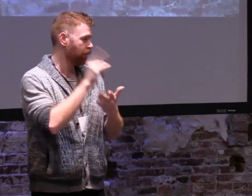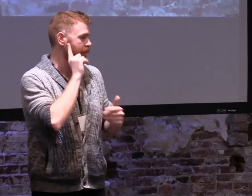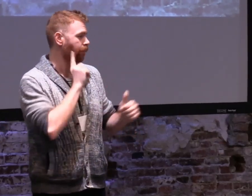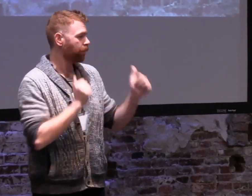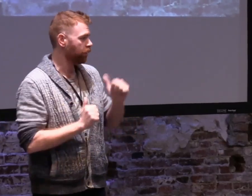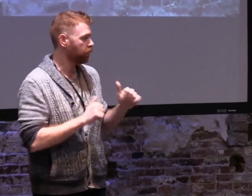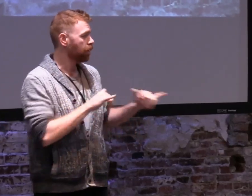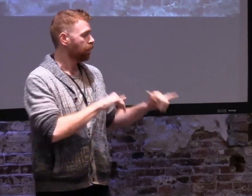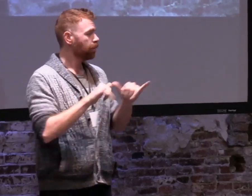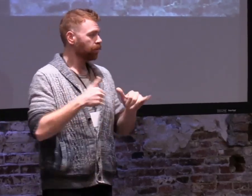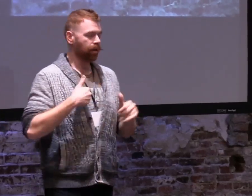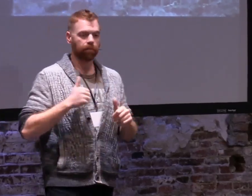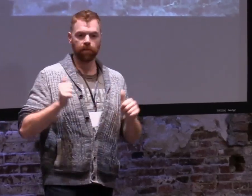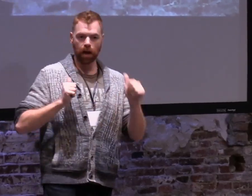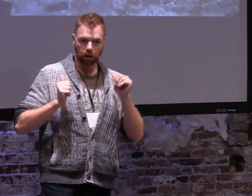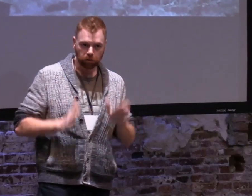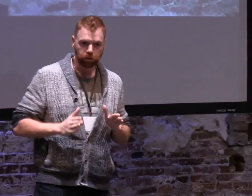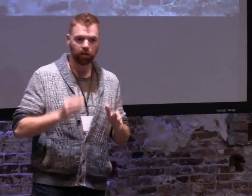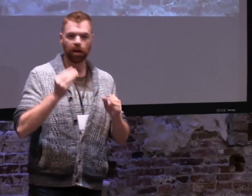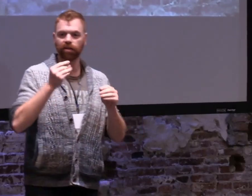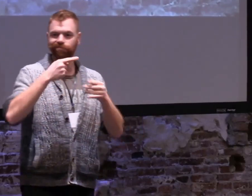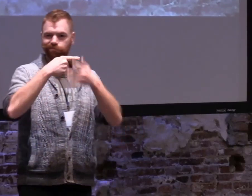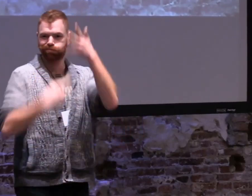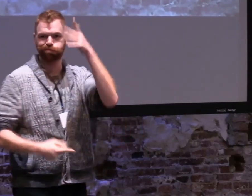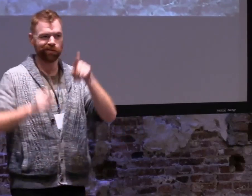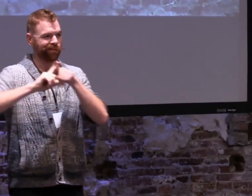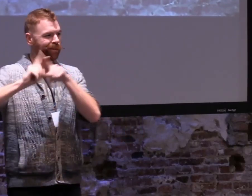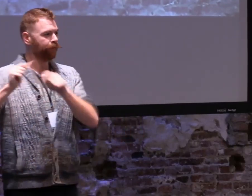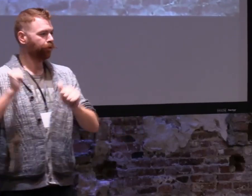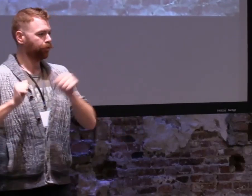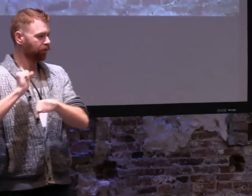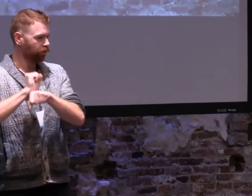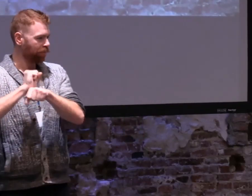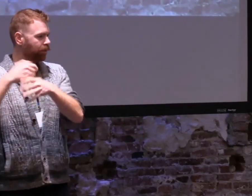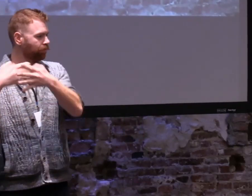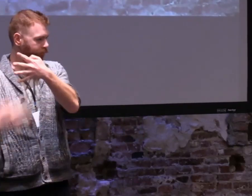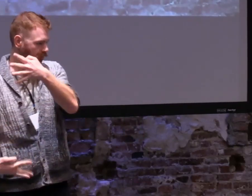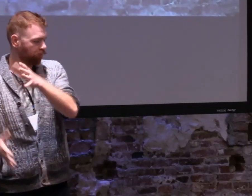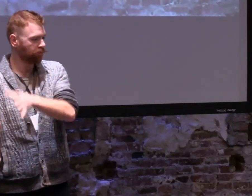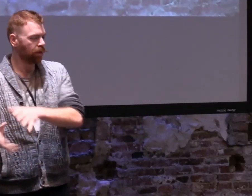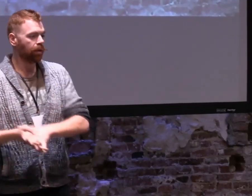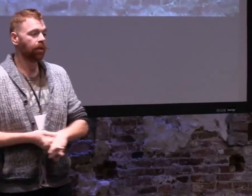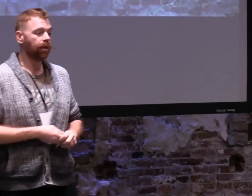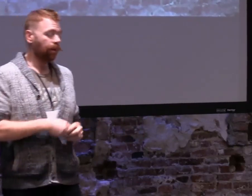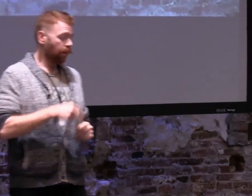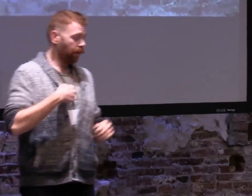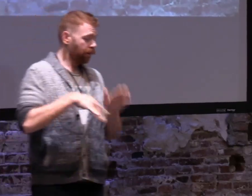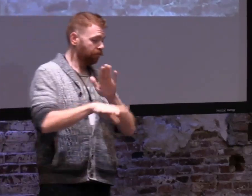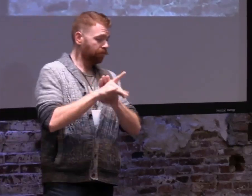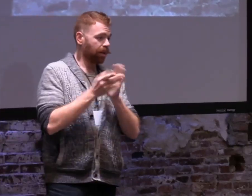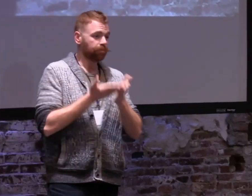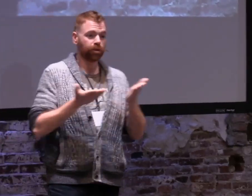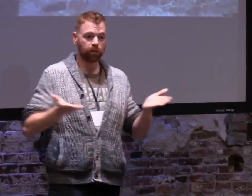I'm the artistic director of the New York Deaf Theater. I'm an actor. The entire catalog of theater